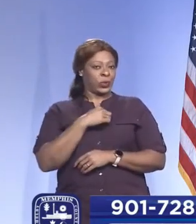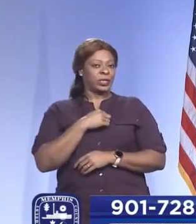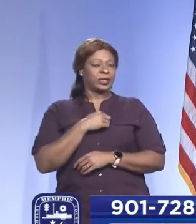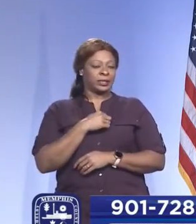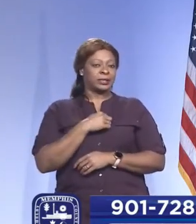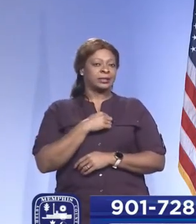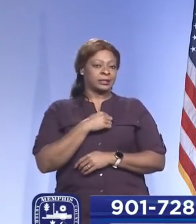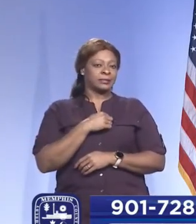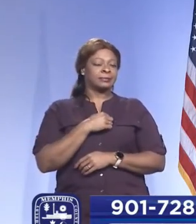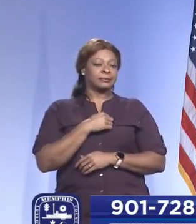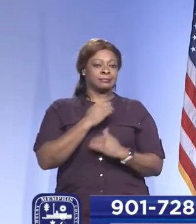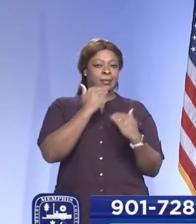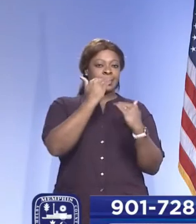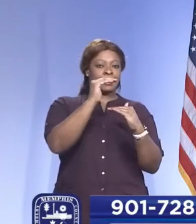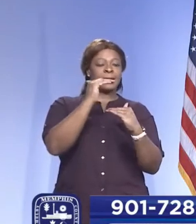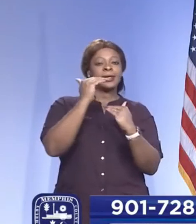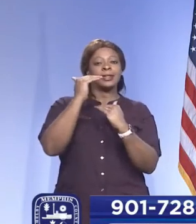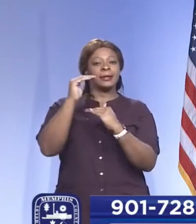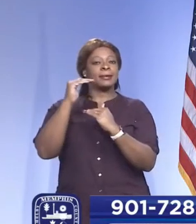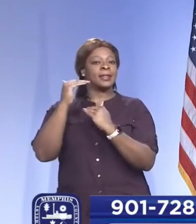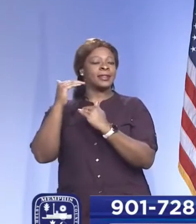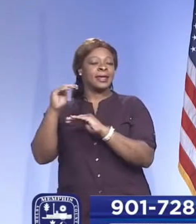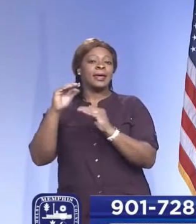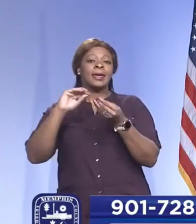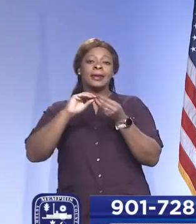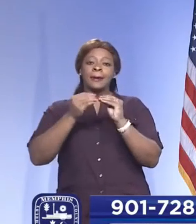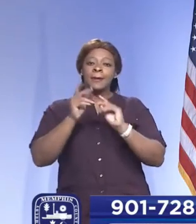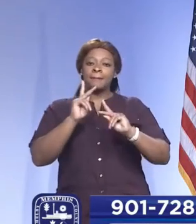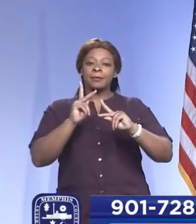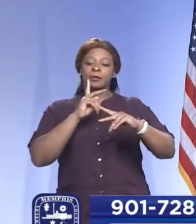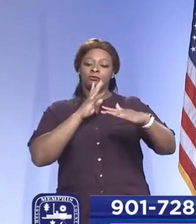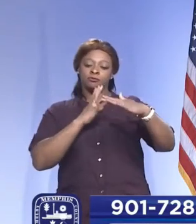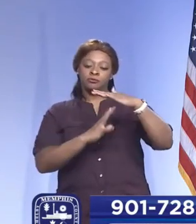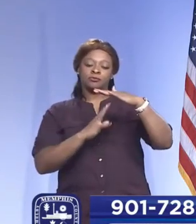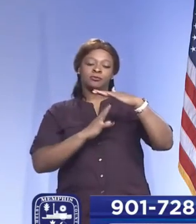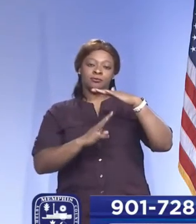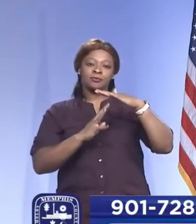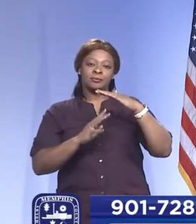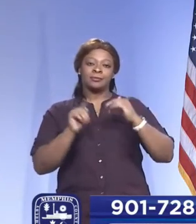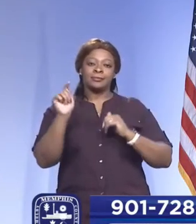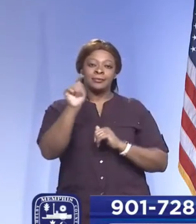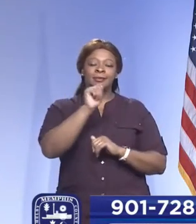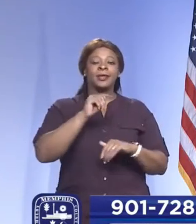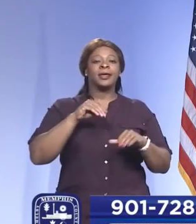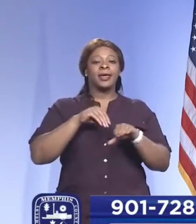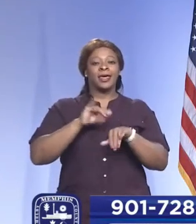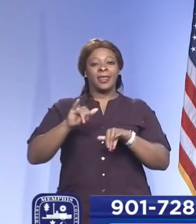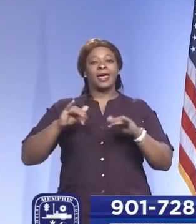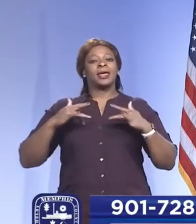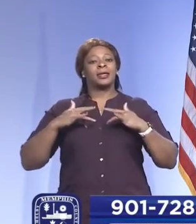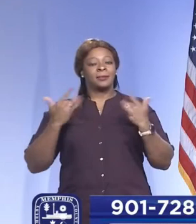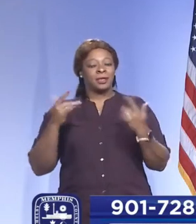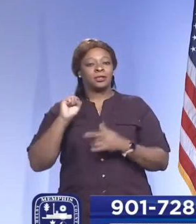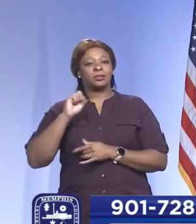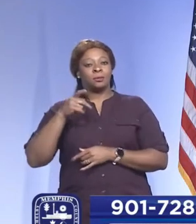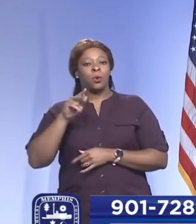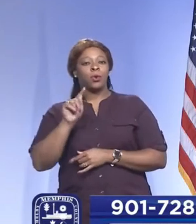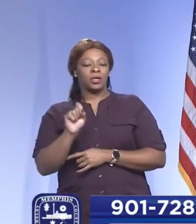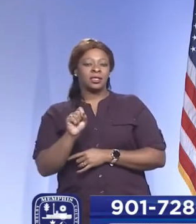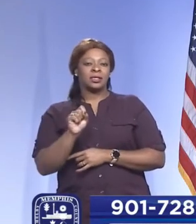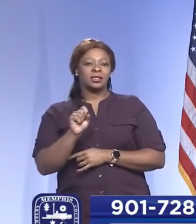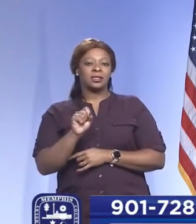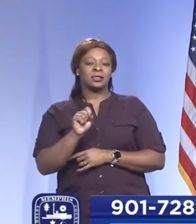have limited the number of people who can be at a sporting event.